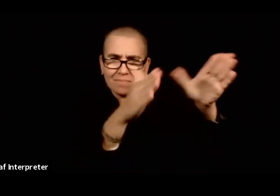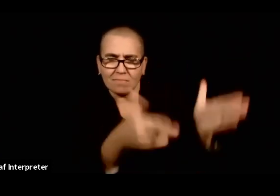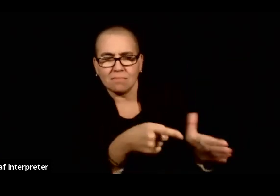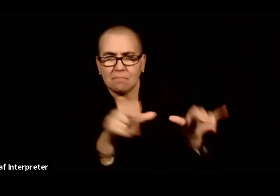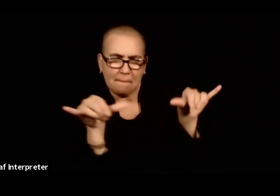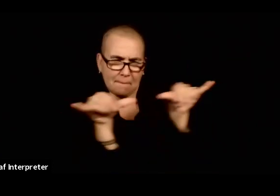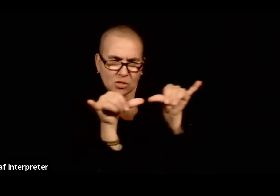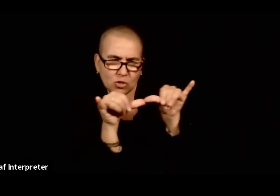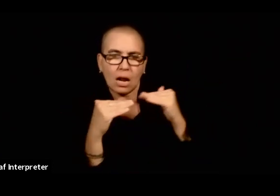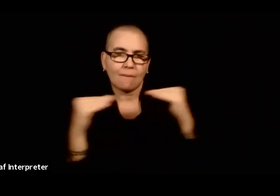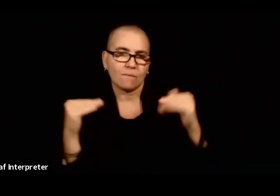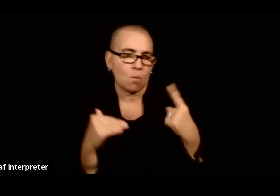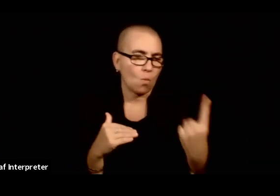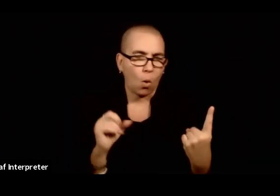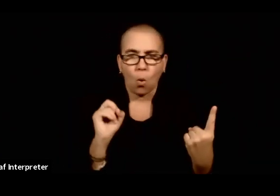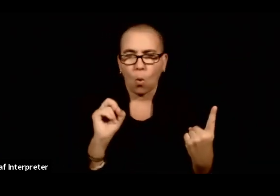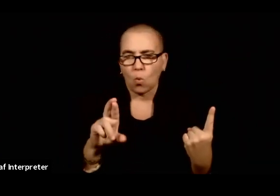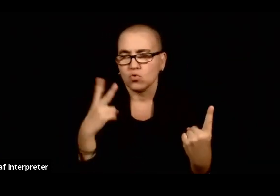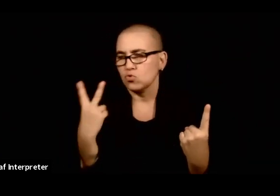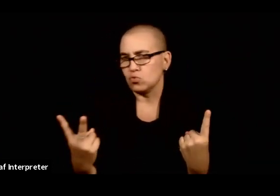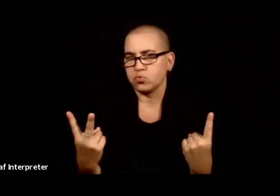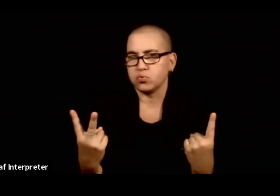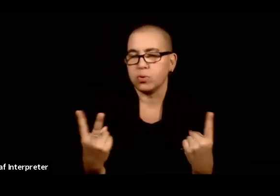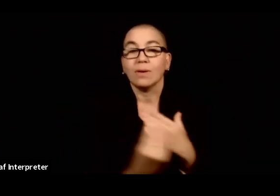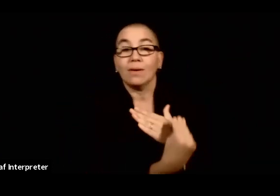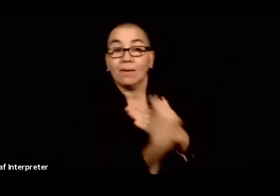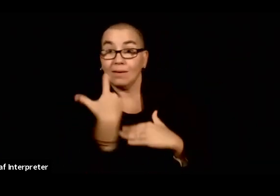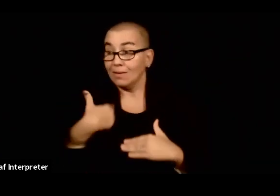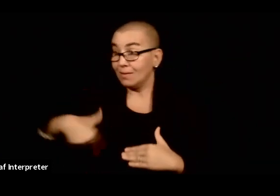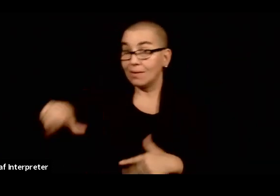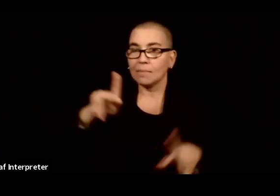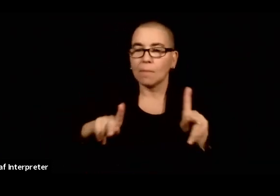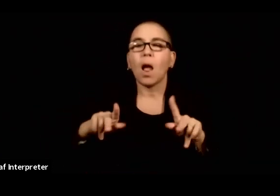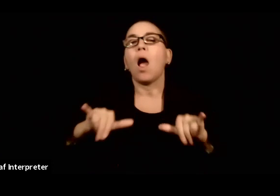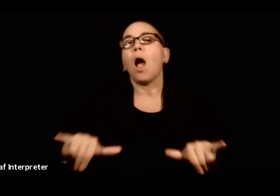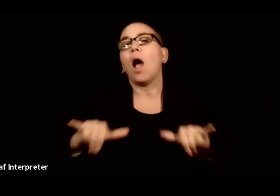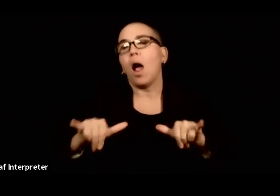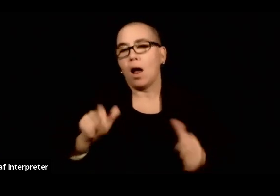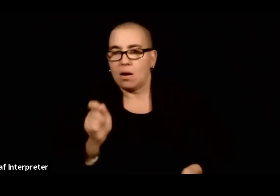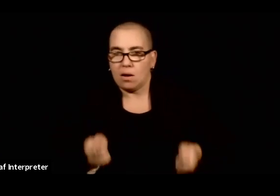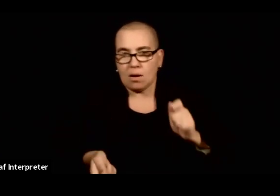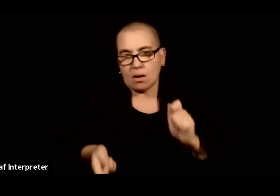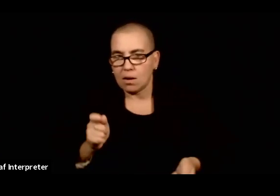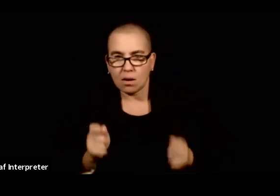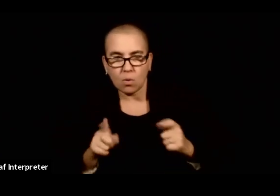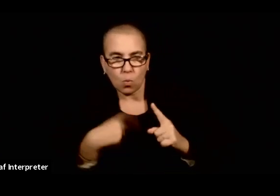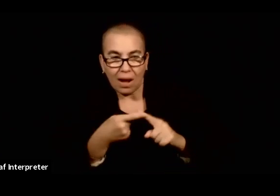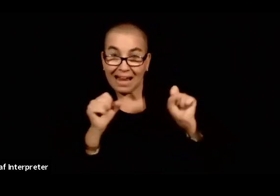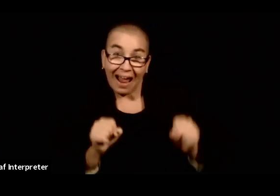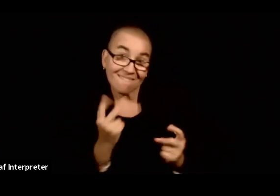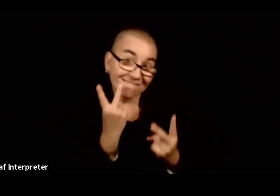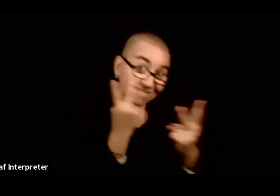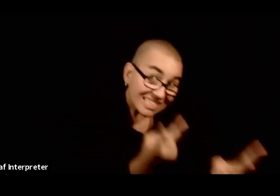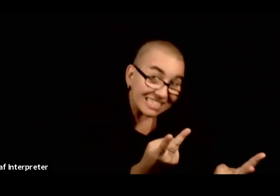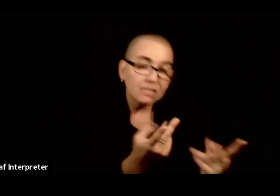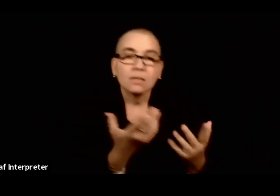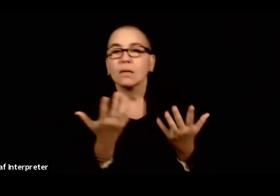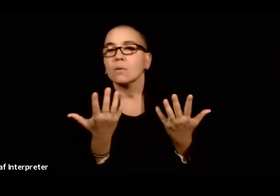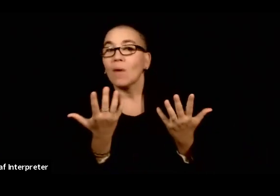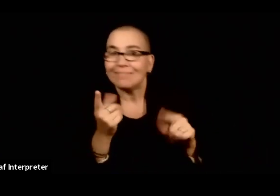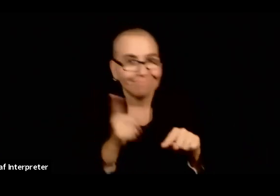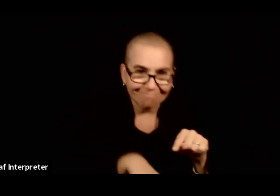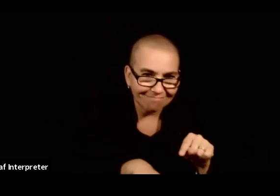for moving to greater level of visitation when factors indicate it is appropriate to do so.